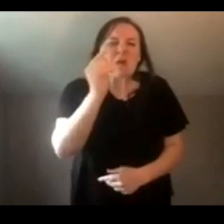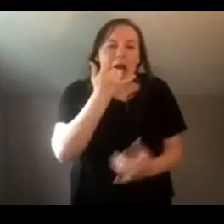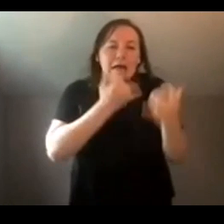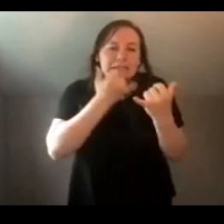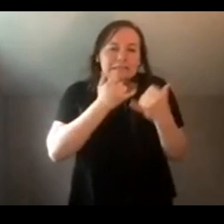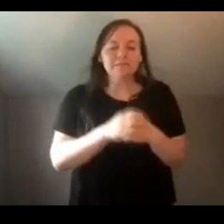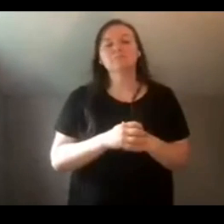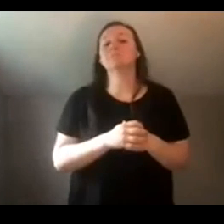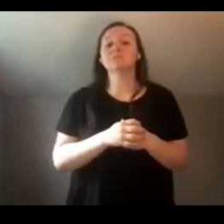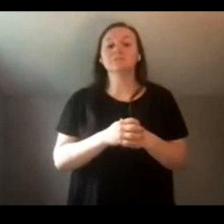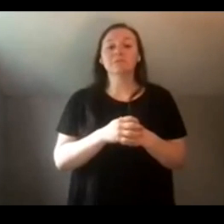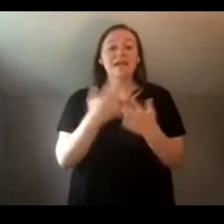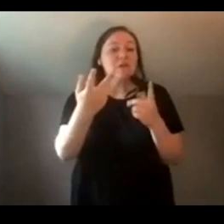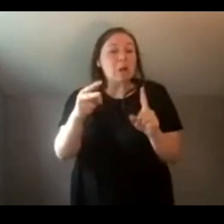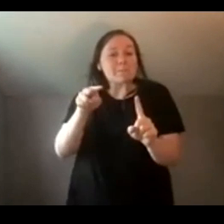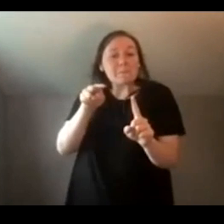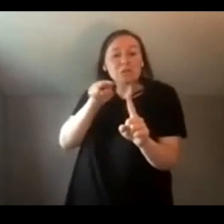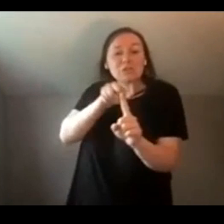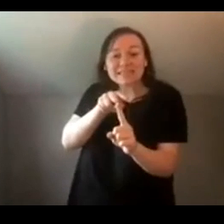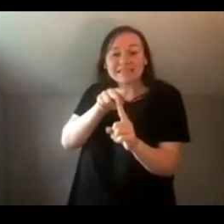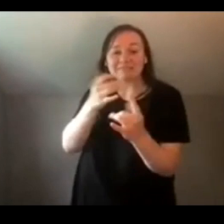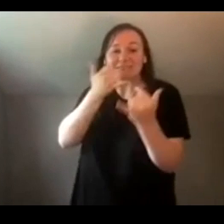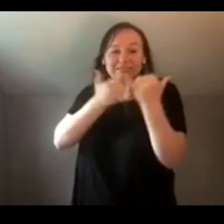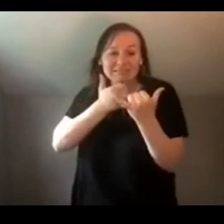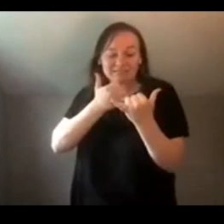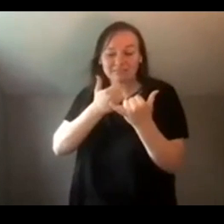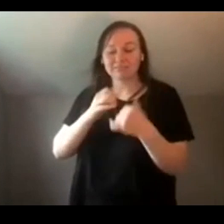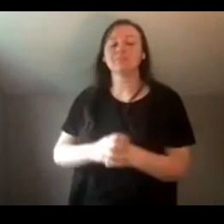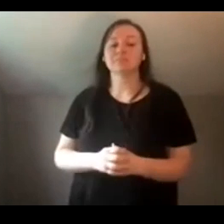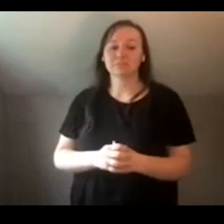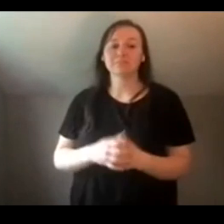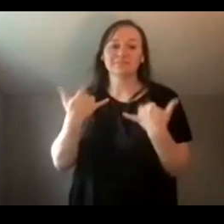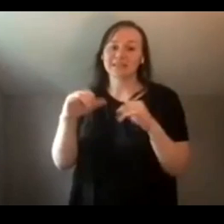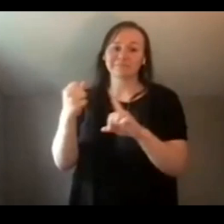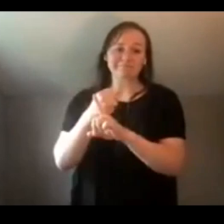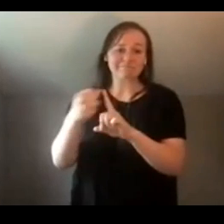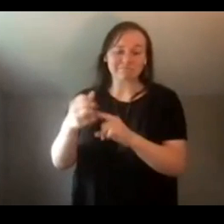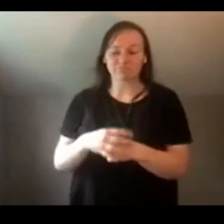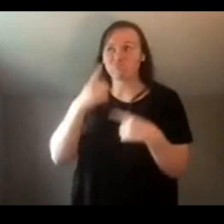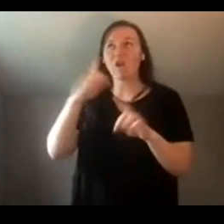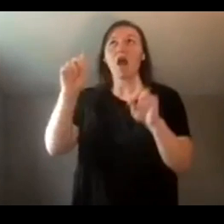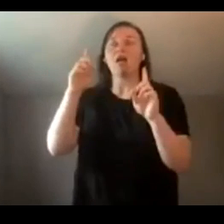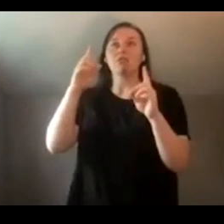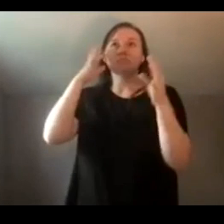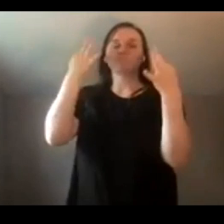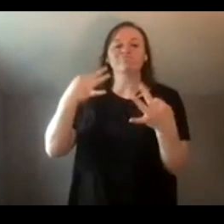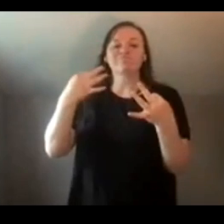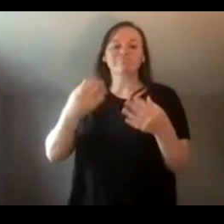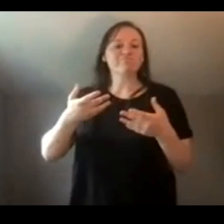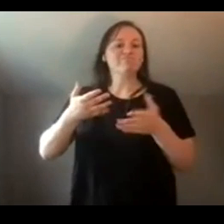for even perceived infractions. Finally, he had enough, and he ran